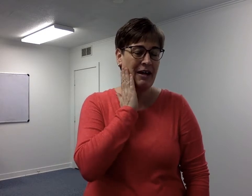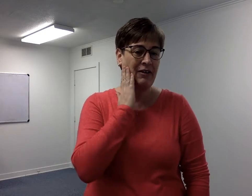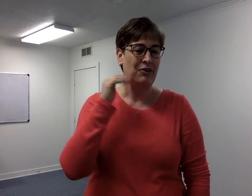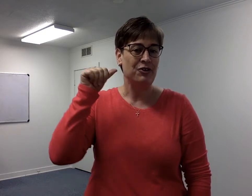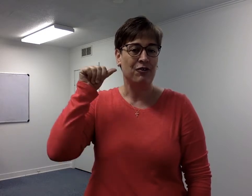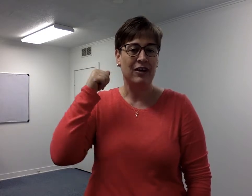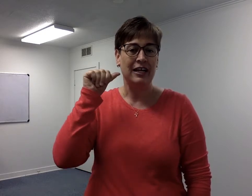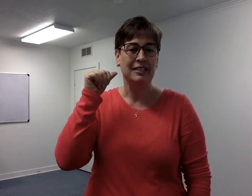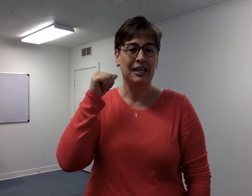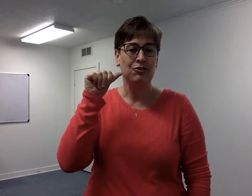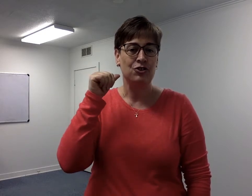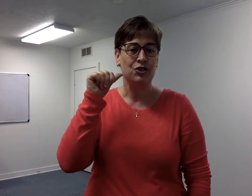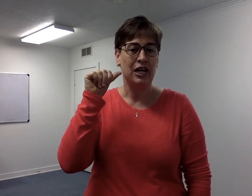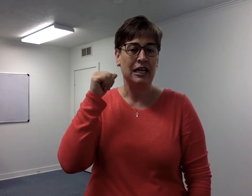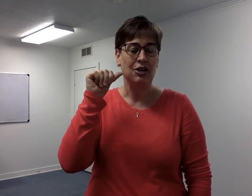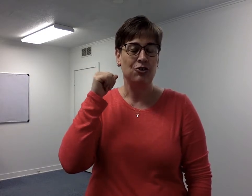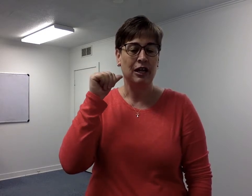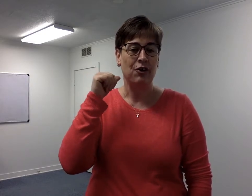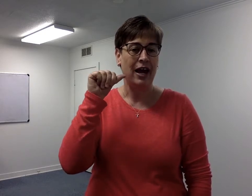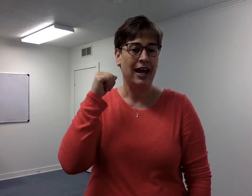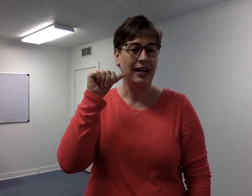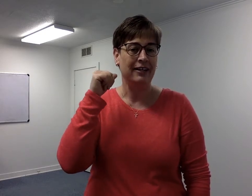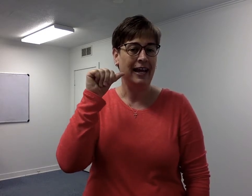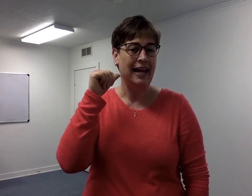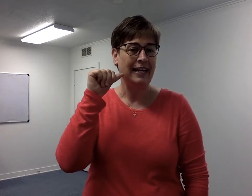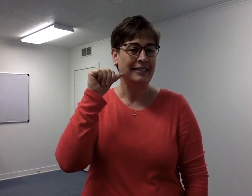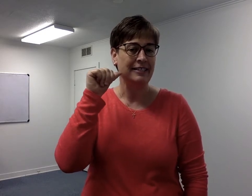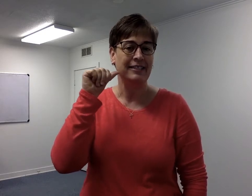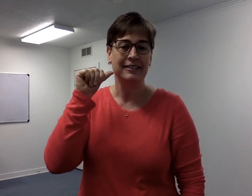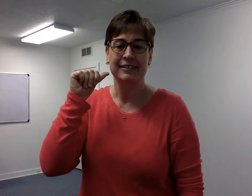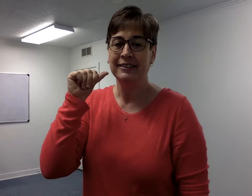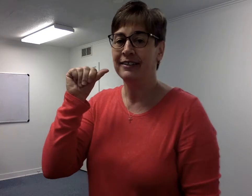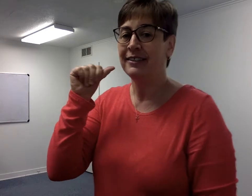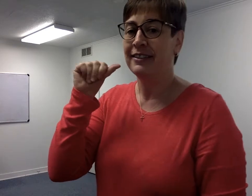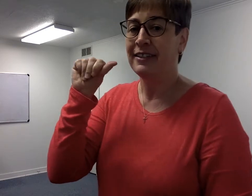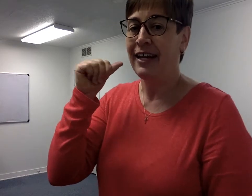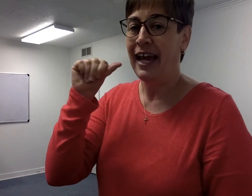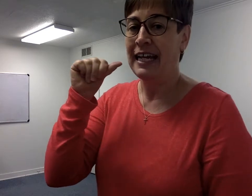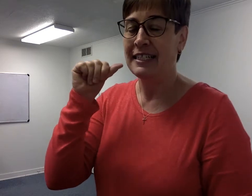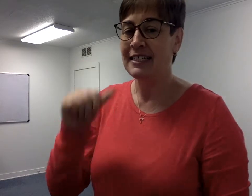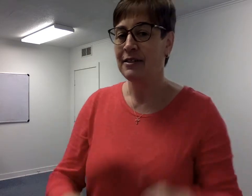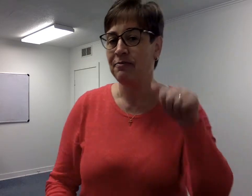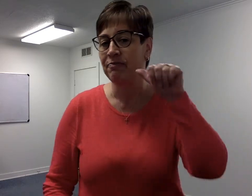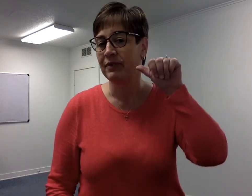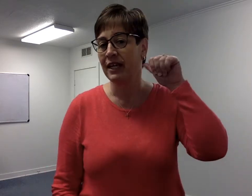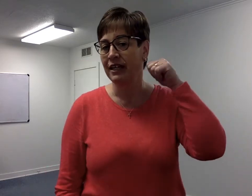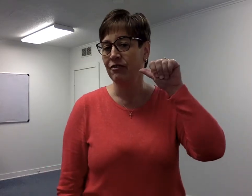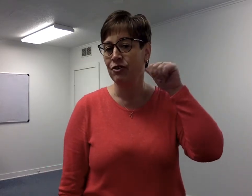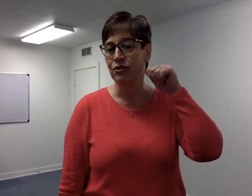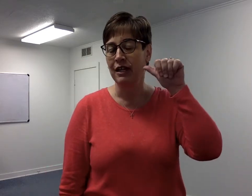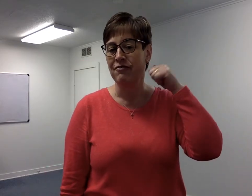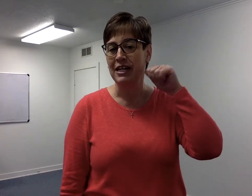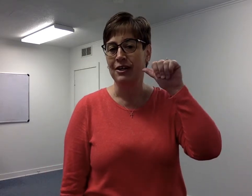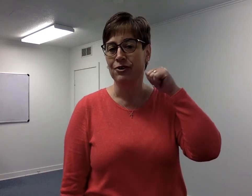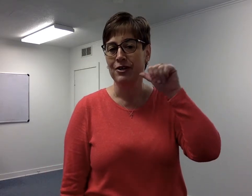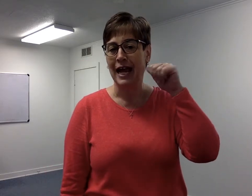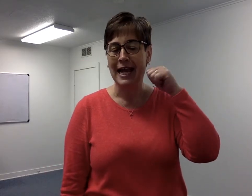here at your face, and you're just shaking your letter A, ant. Ant. And if you're a left-hander,